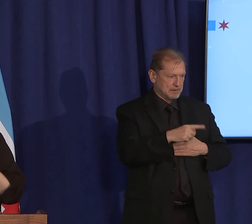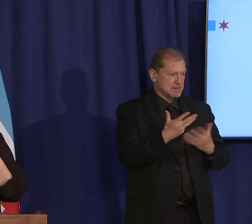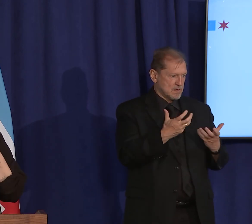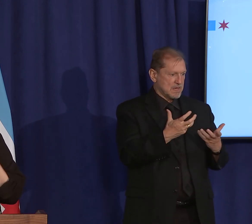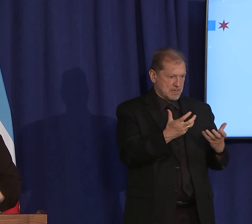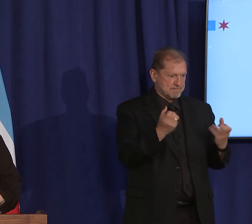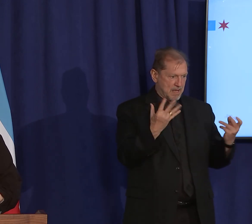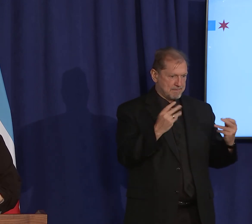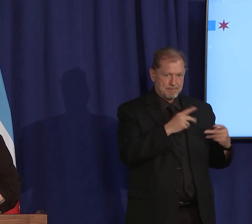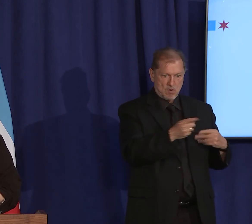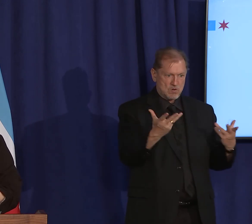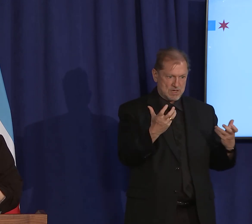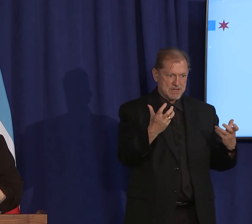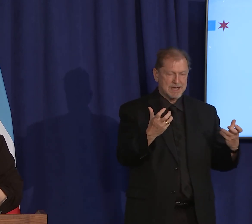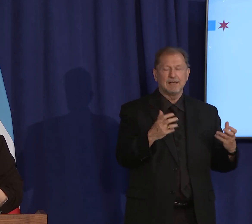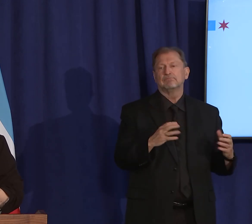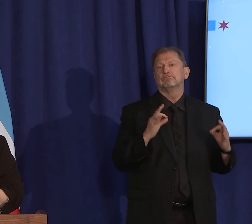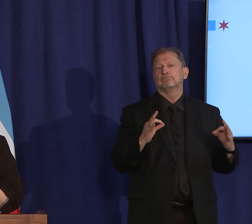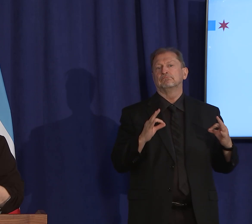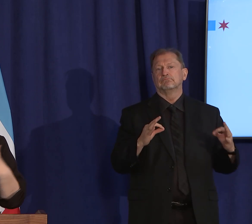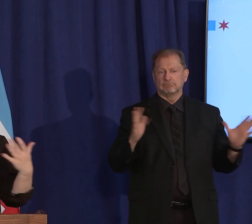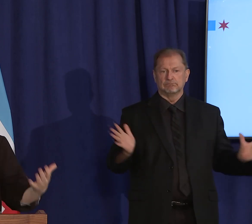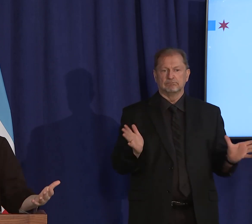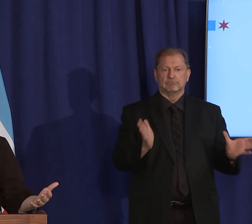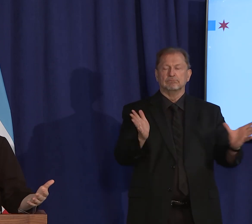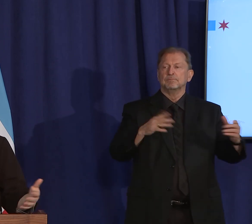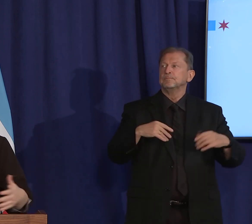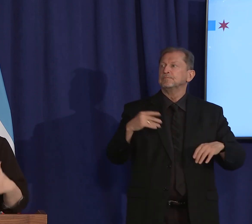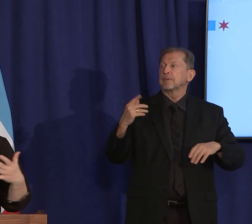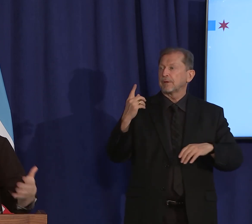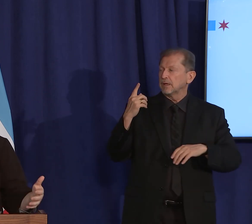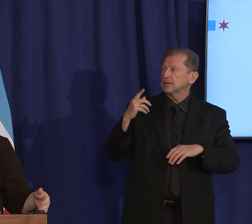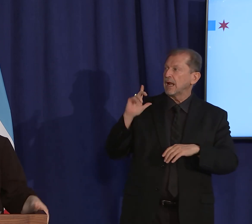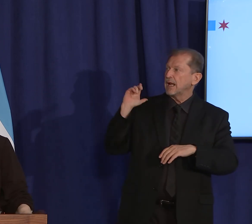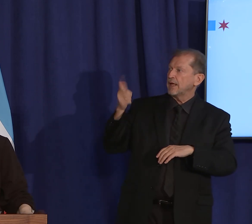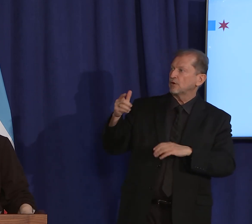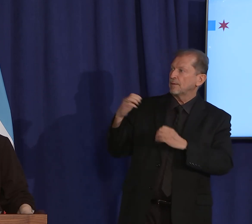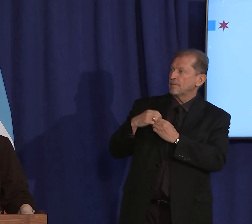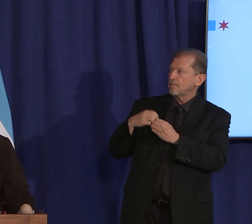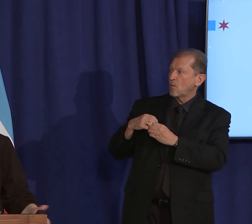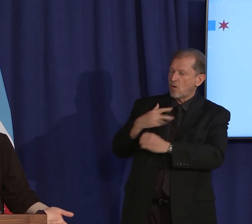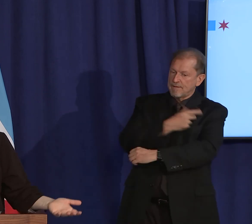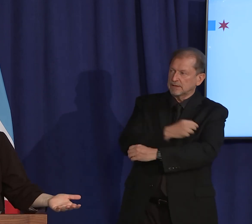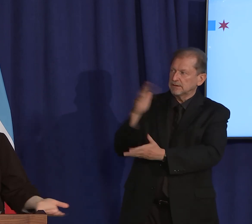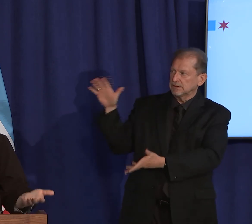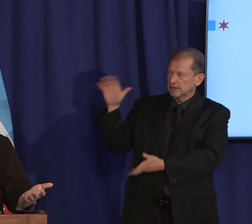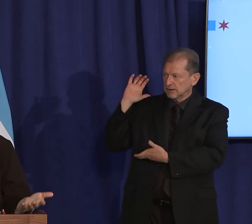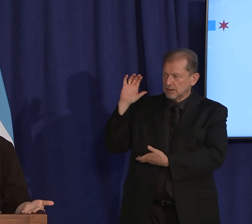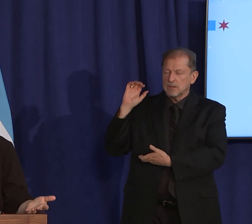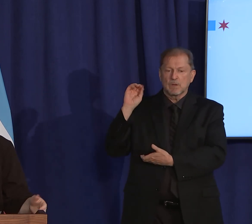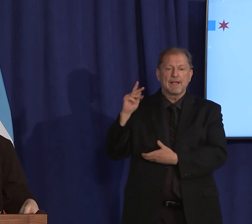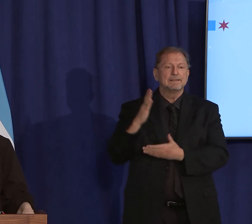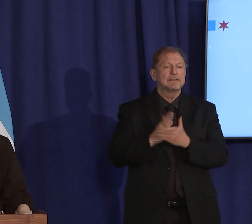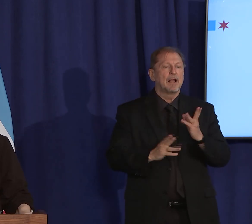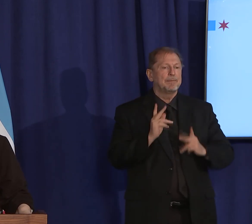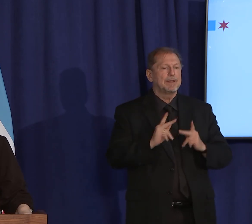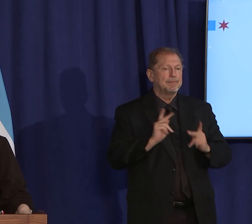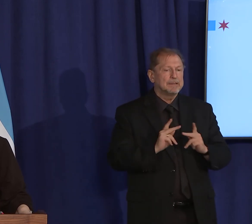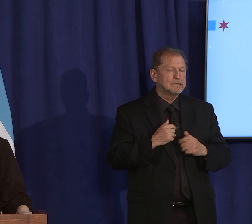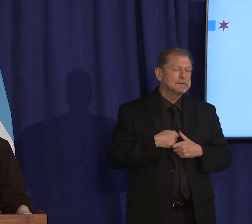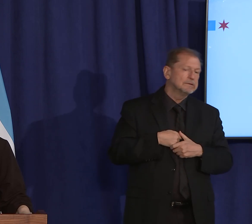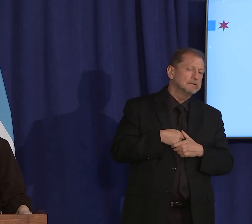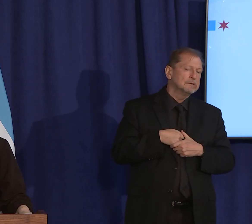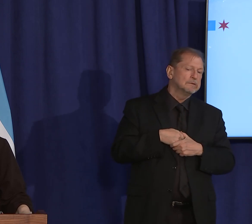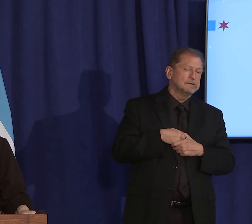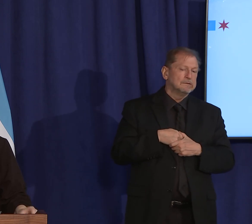here in Chicago. And that's what we got to keep up, because really soon here, when there's enough vaccine, it's going to be about having people who maybe didn't raise their hand first